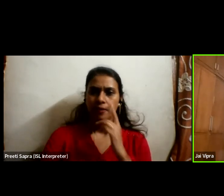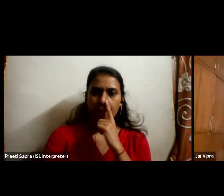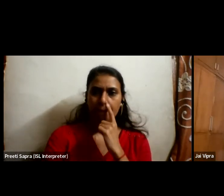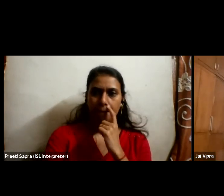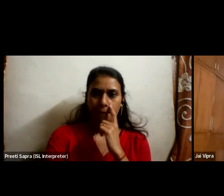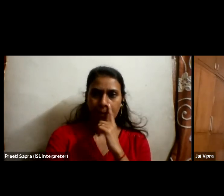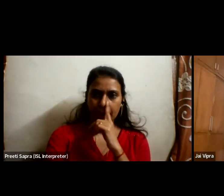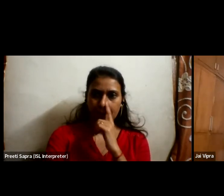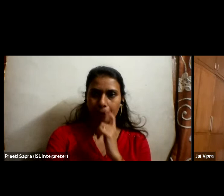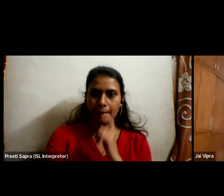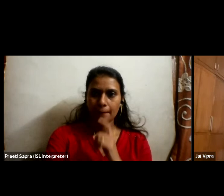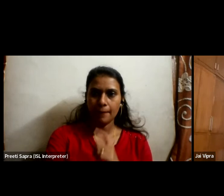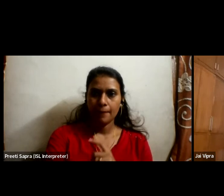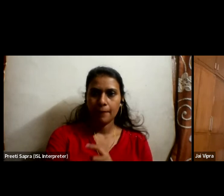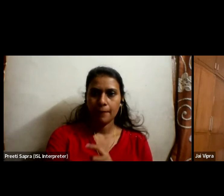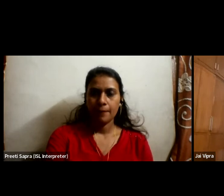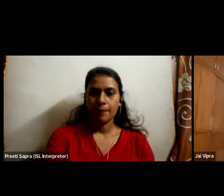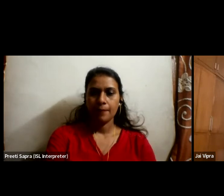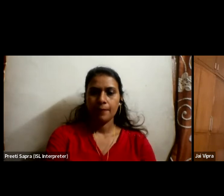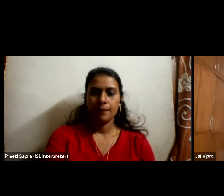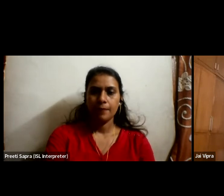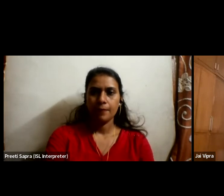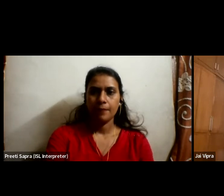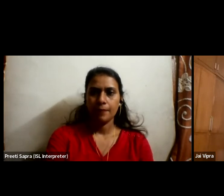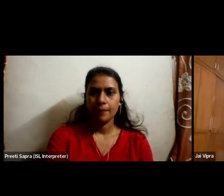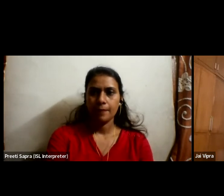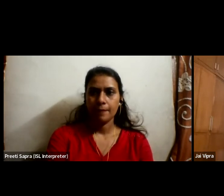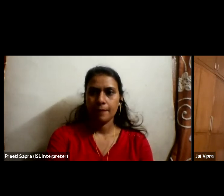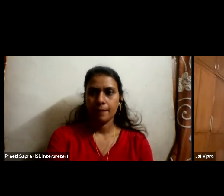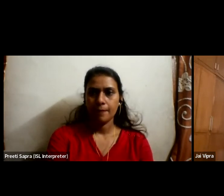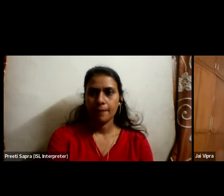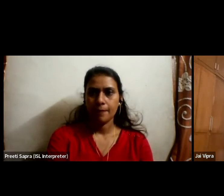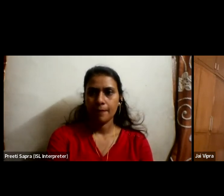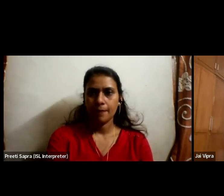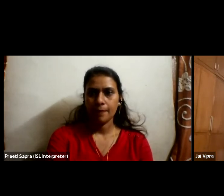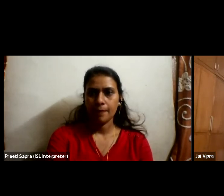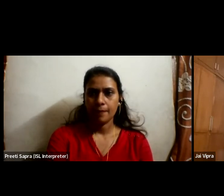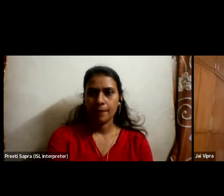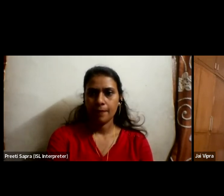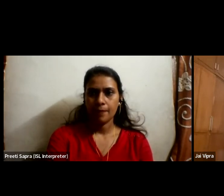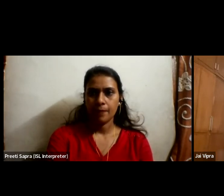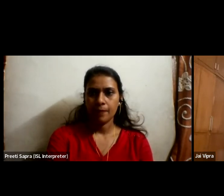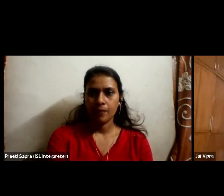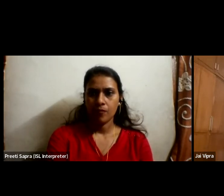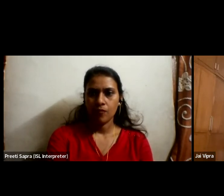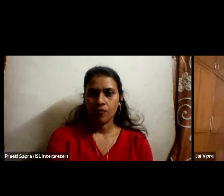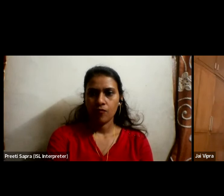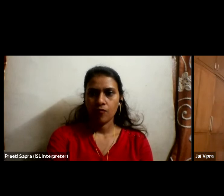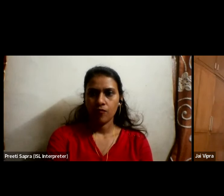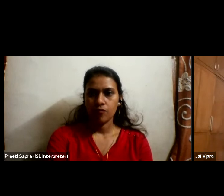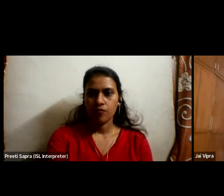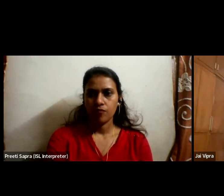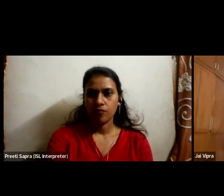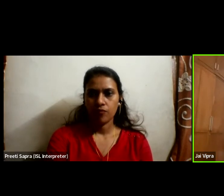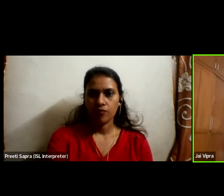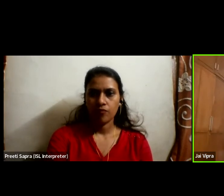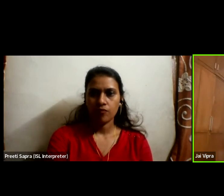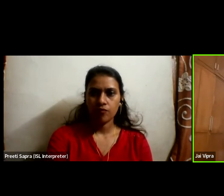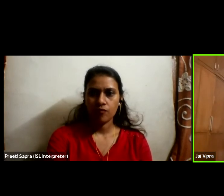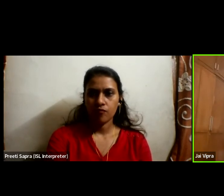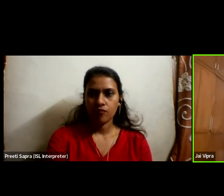I mean, I can give some opening thoughts just to start the conversation, and would love to hear what Bob and Dhruv have to say as well.